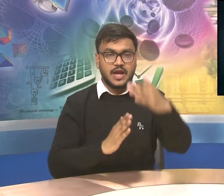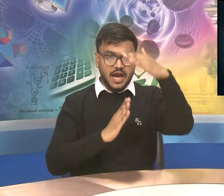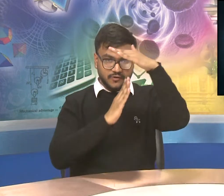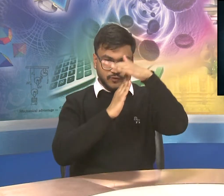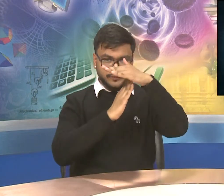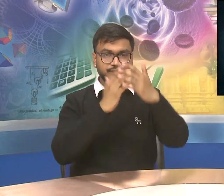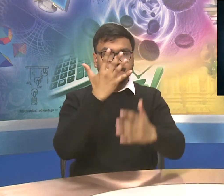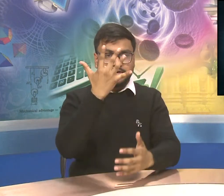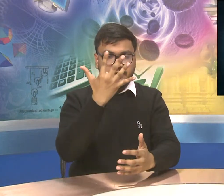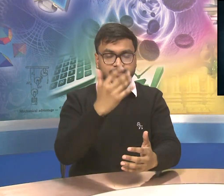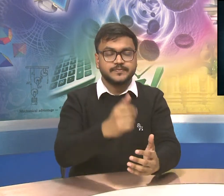Let's take a short break.